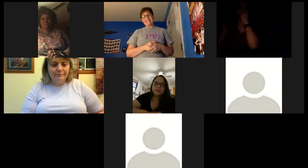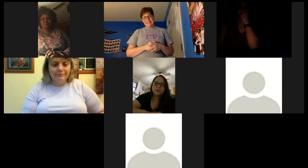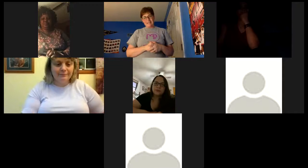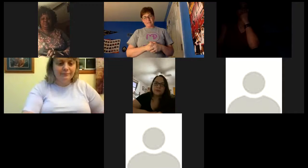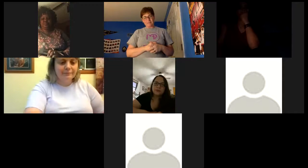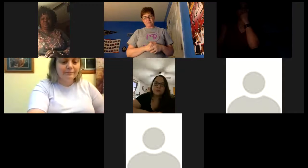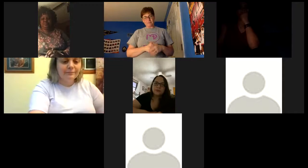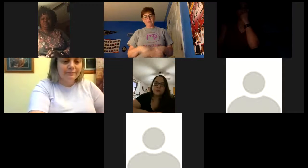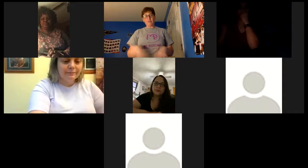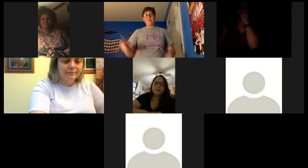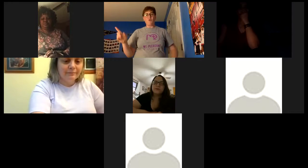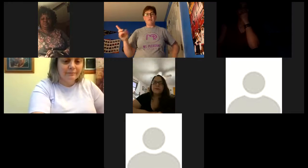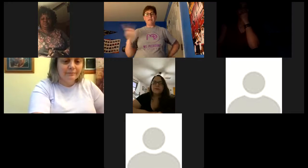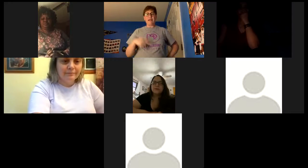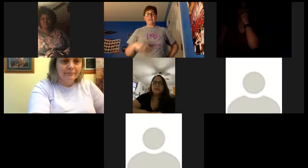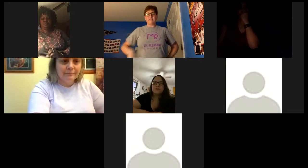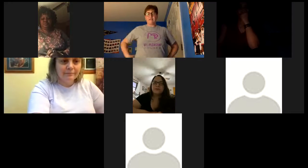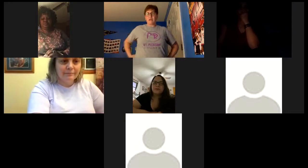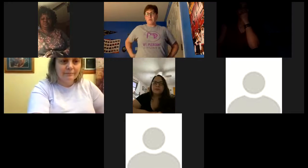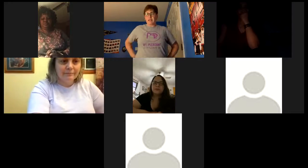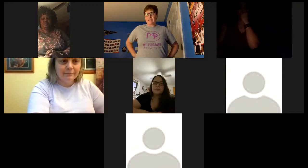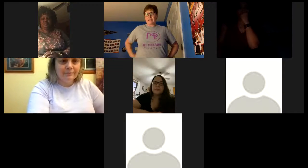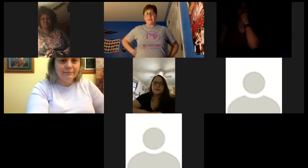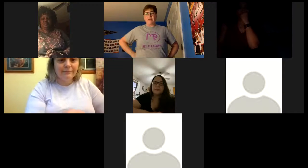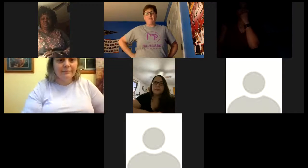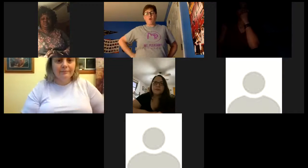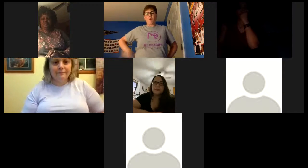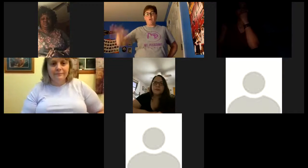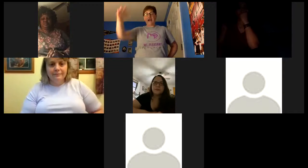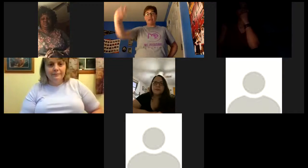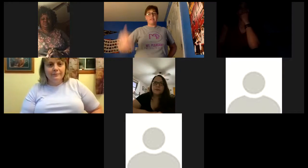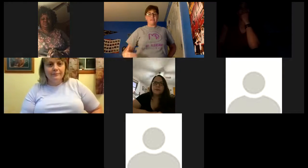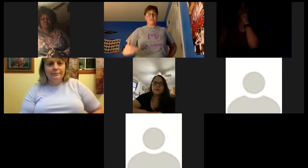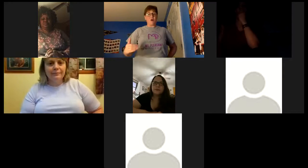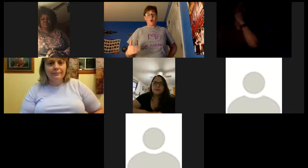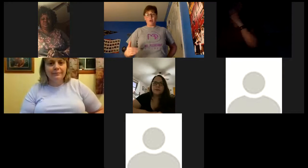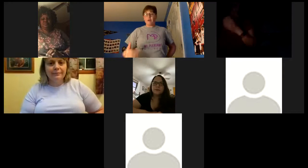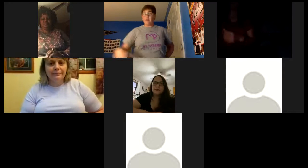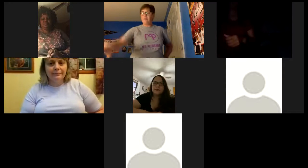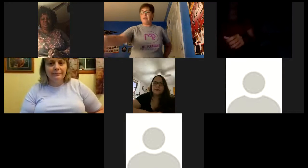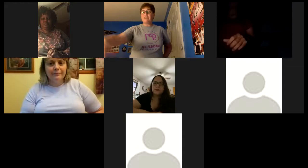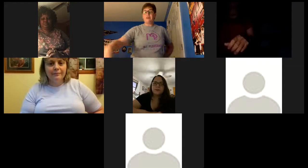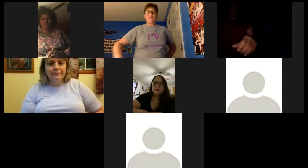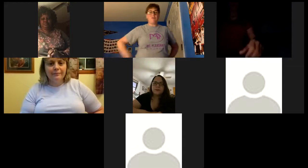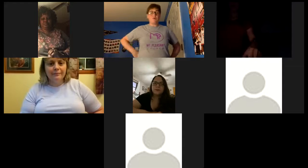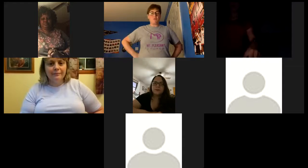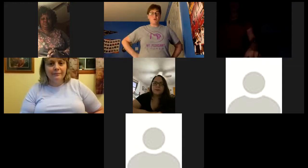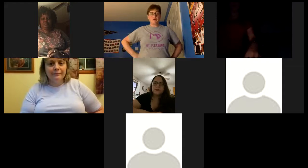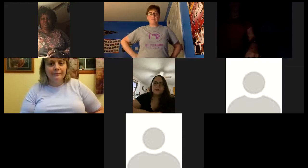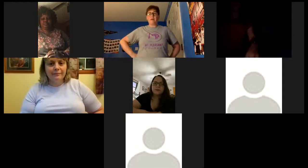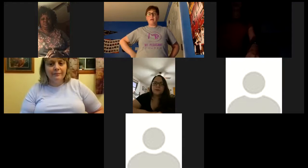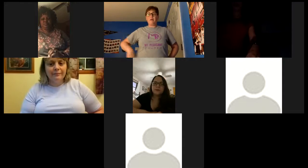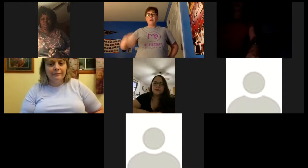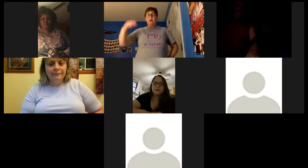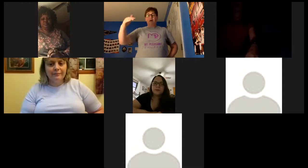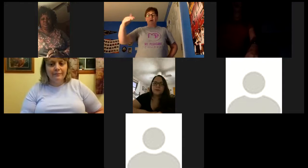I did for the class, the couple classes I've had before where we've gotten this far, and we still have a few more words,